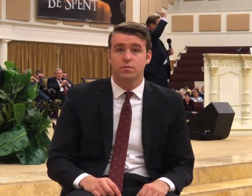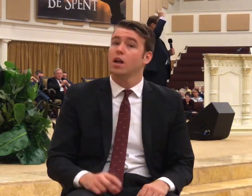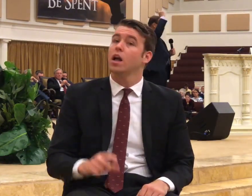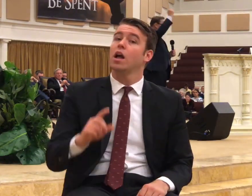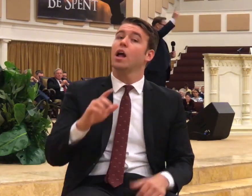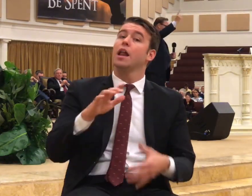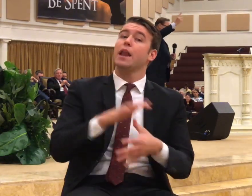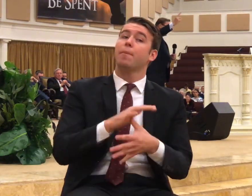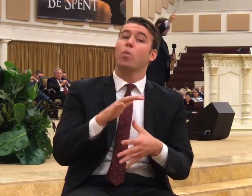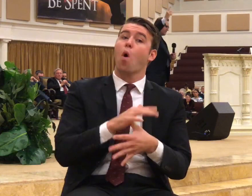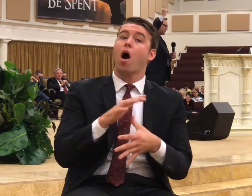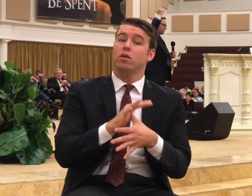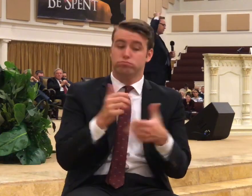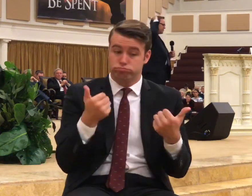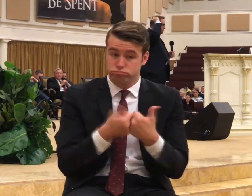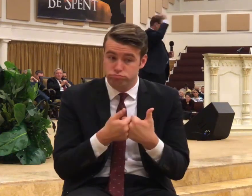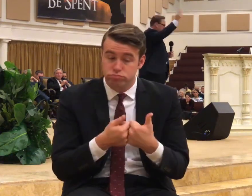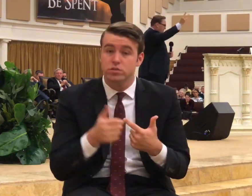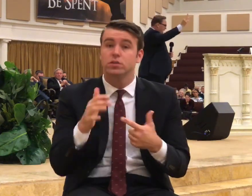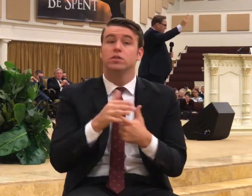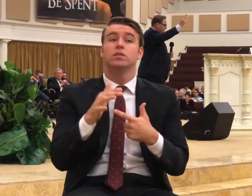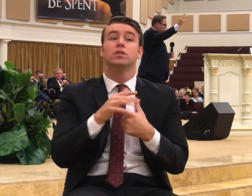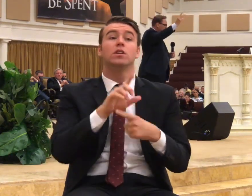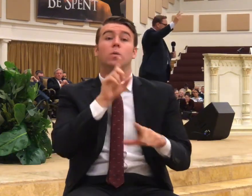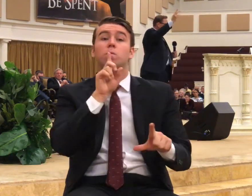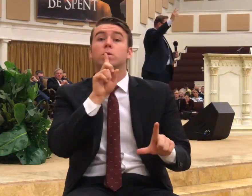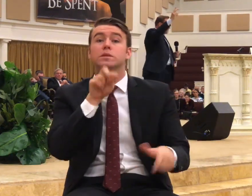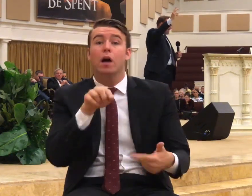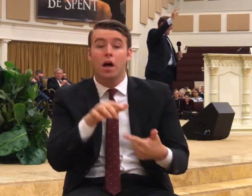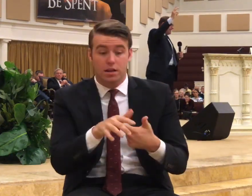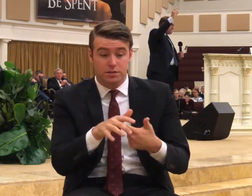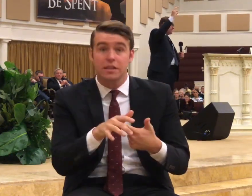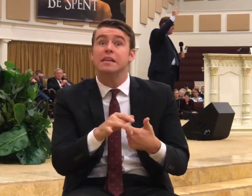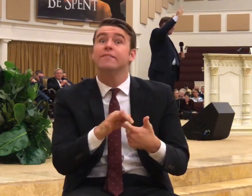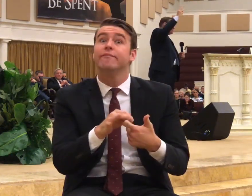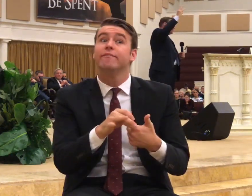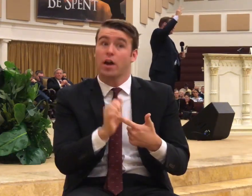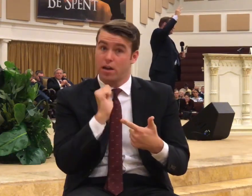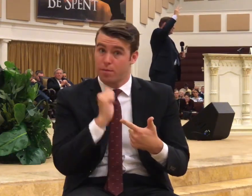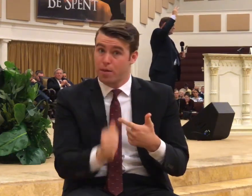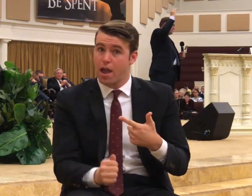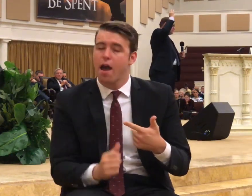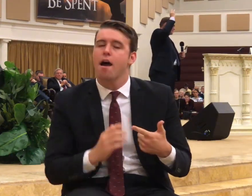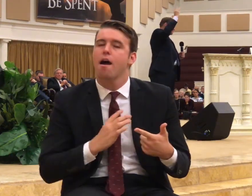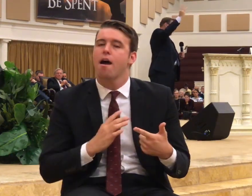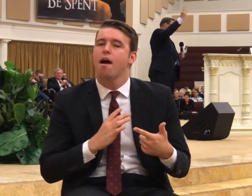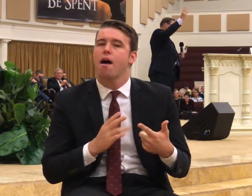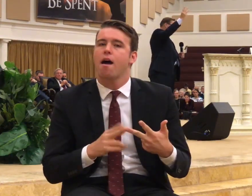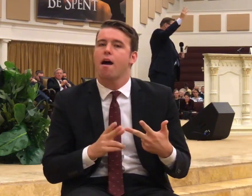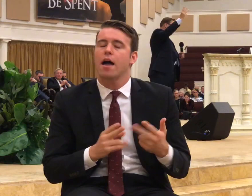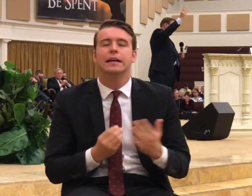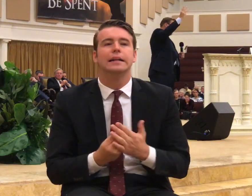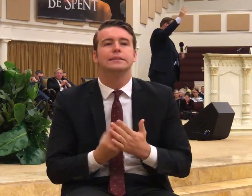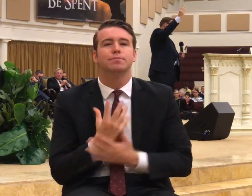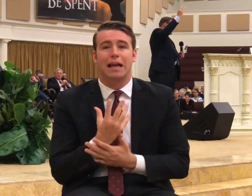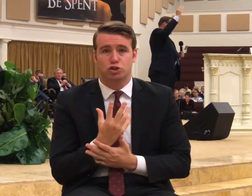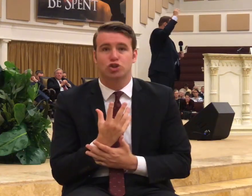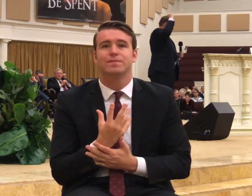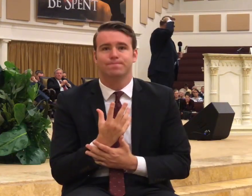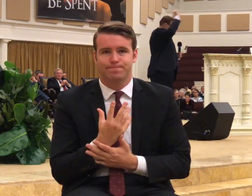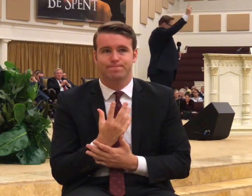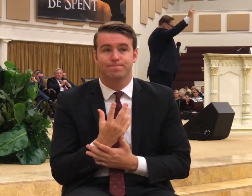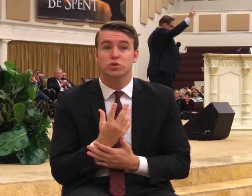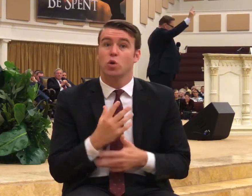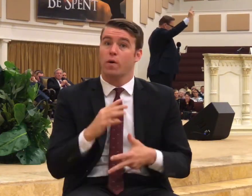Number one, there's the challenge. Number two is the response. And if passed, then there is expansion. Everybody say